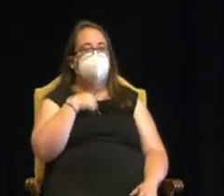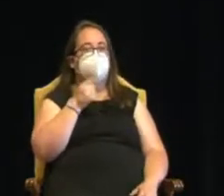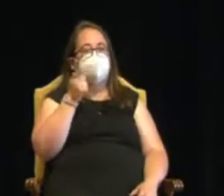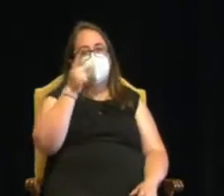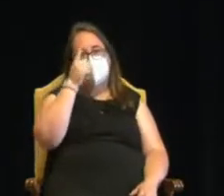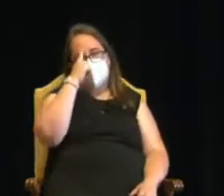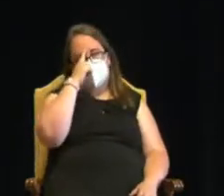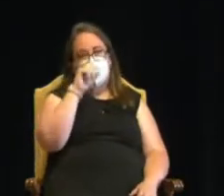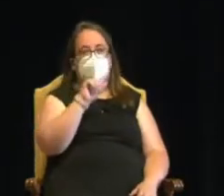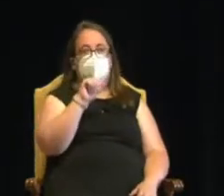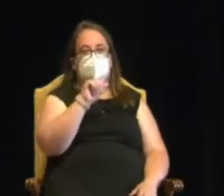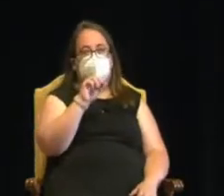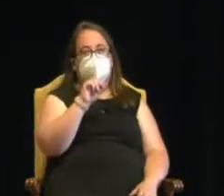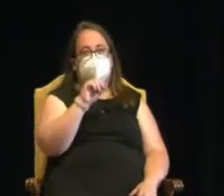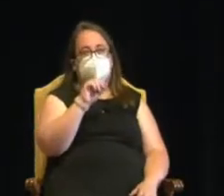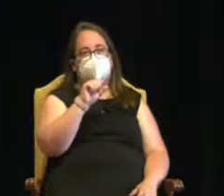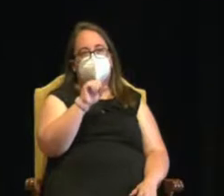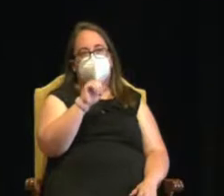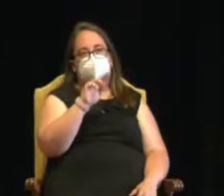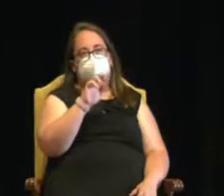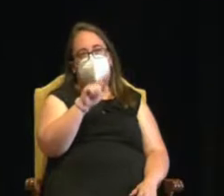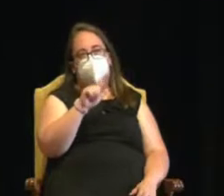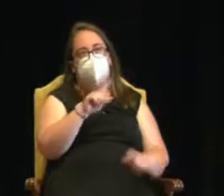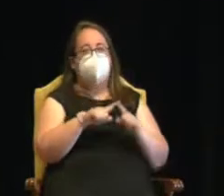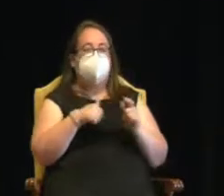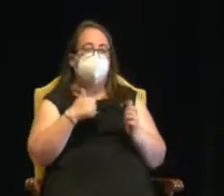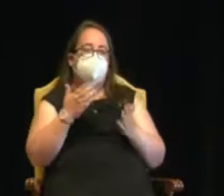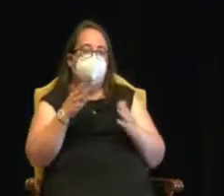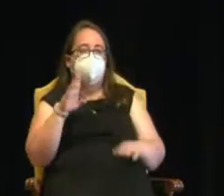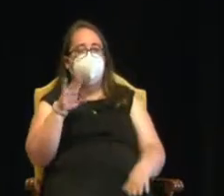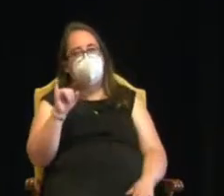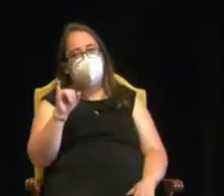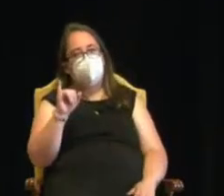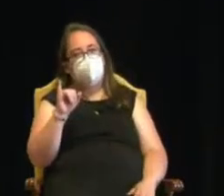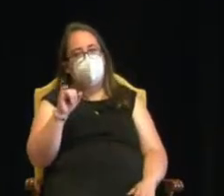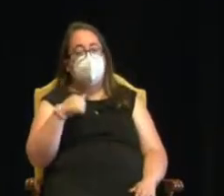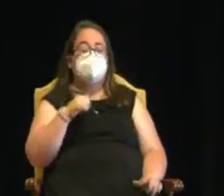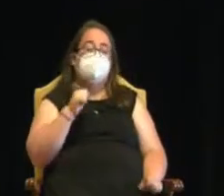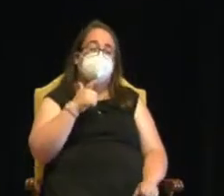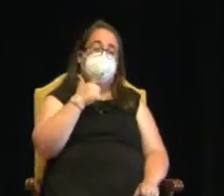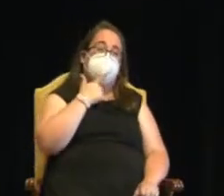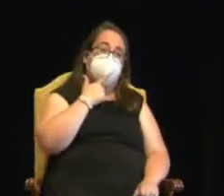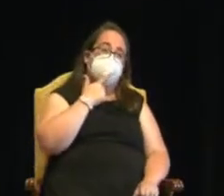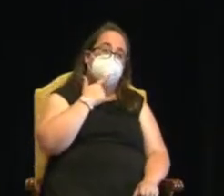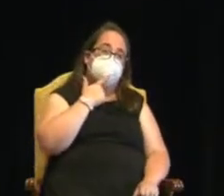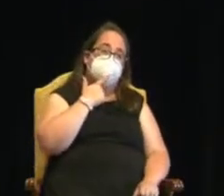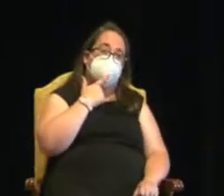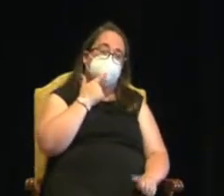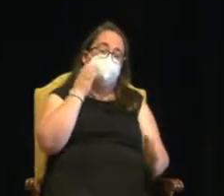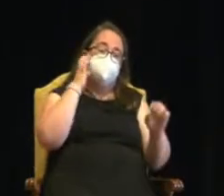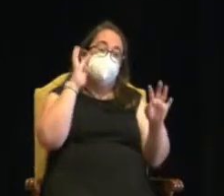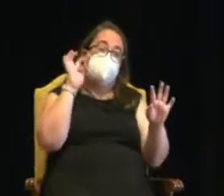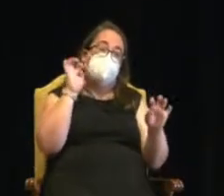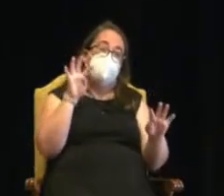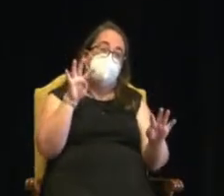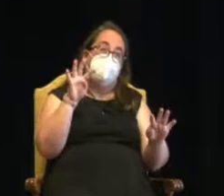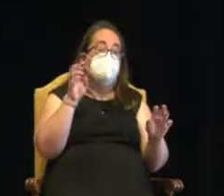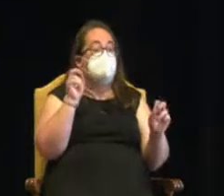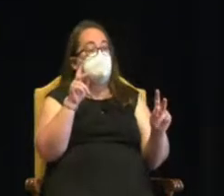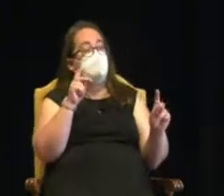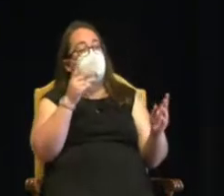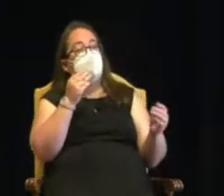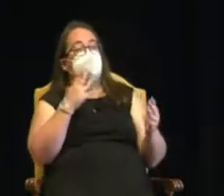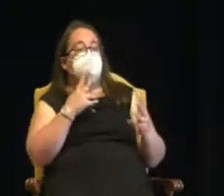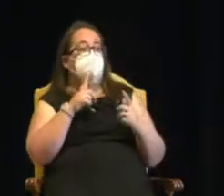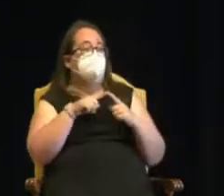I'm asexual, but I might be bi. I could be a lesbian. I don't know. And I'm like, okay, well, just let me